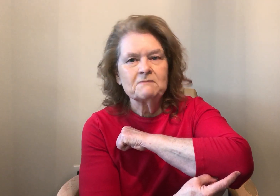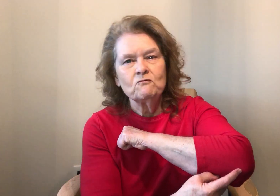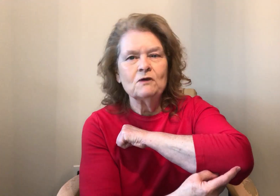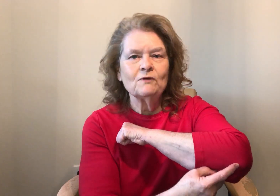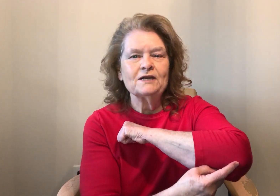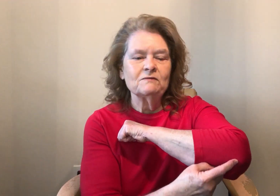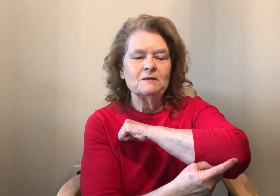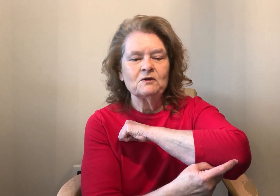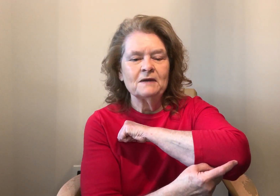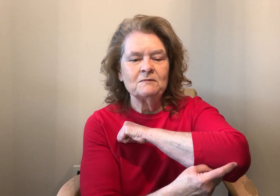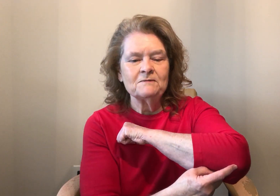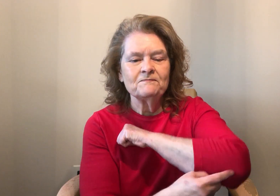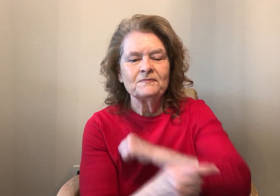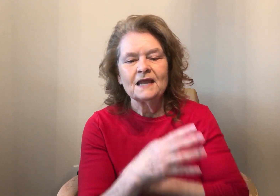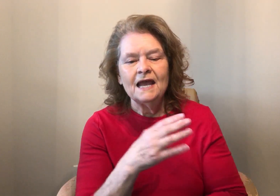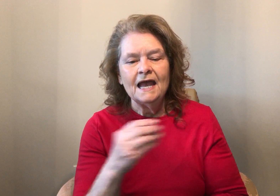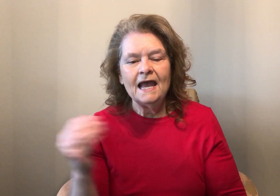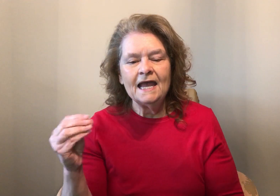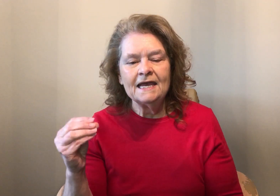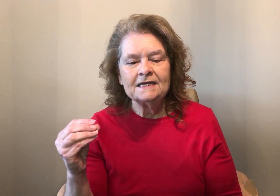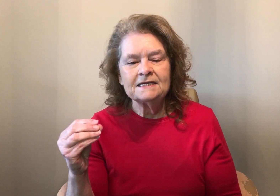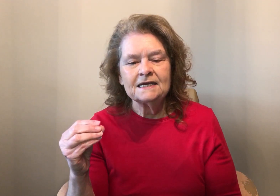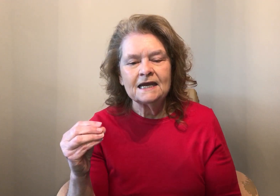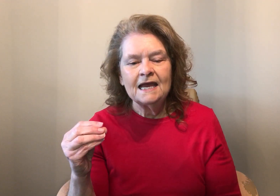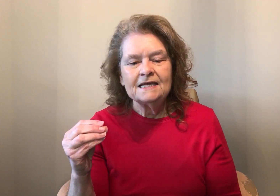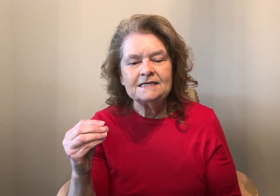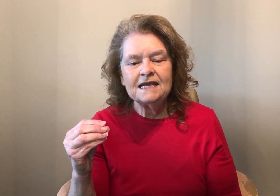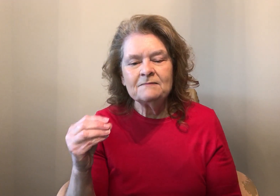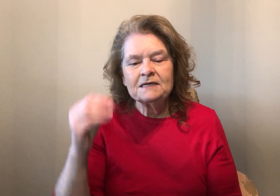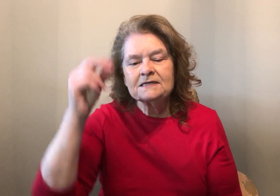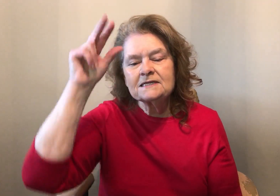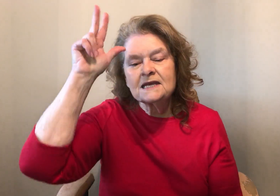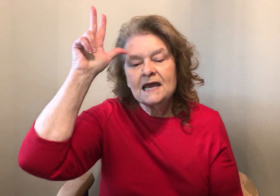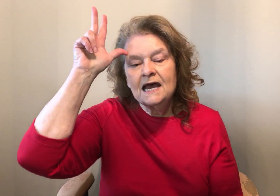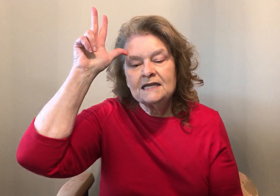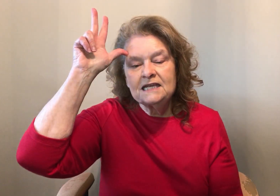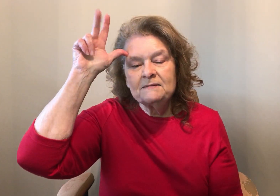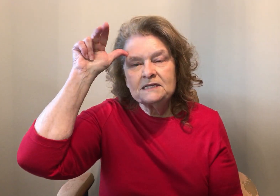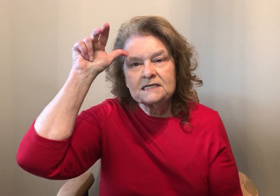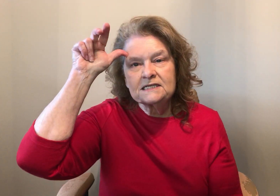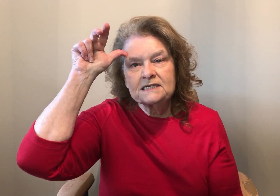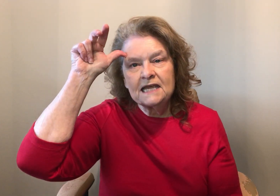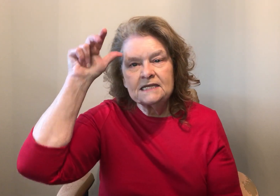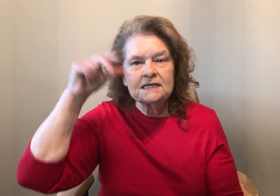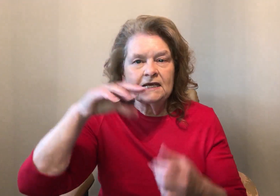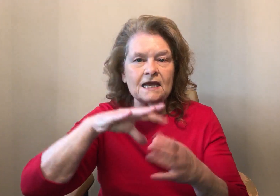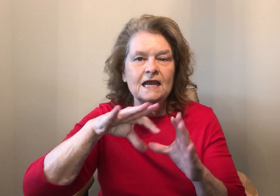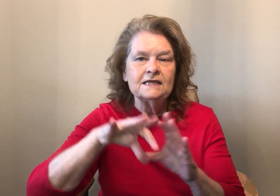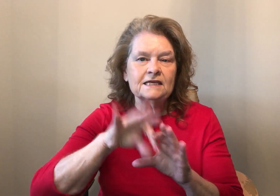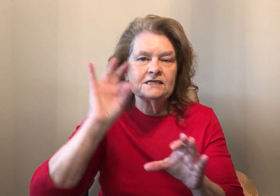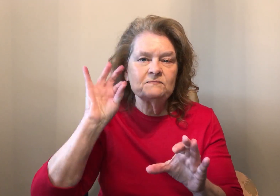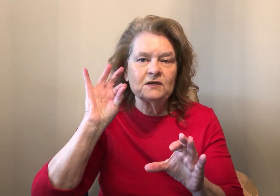One way to remember it, maybe. And demons. Demons is Satan and then